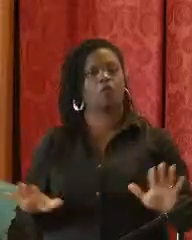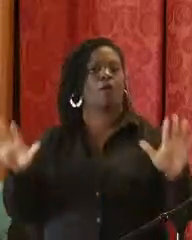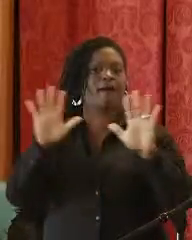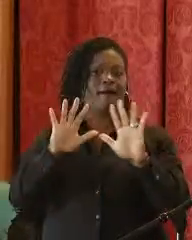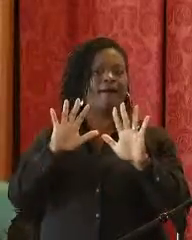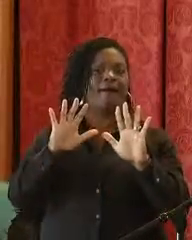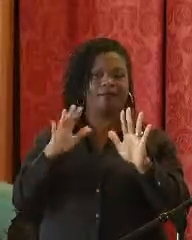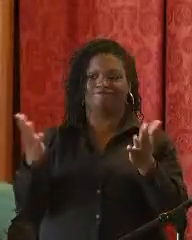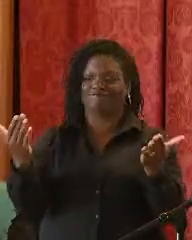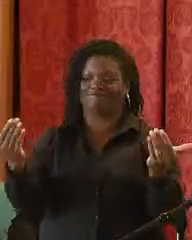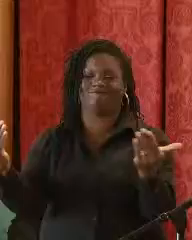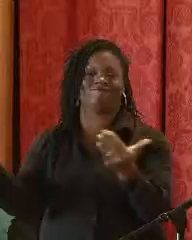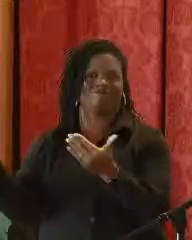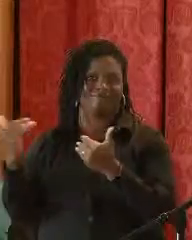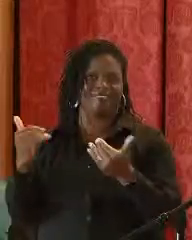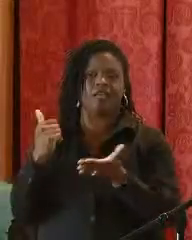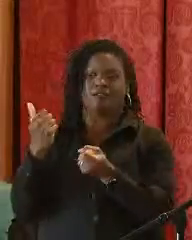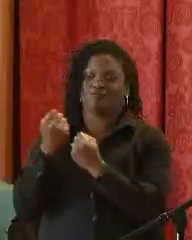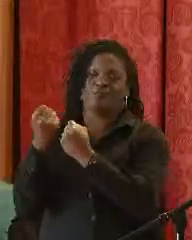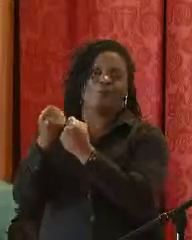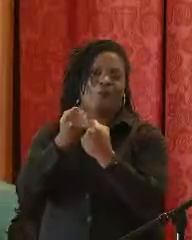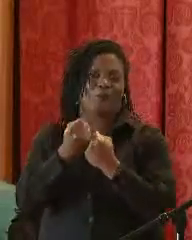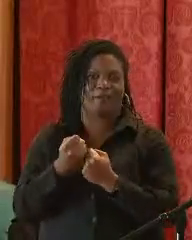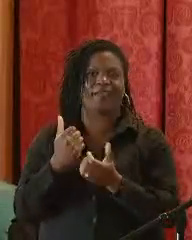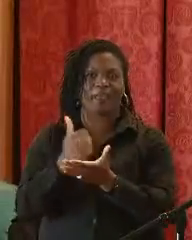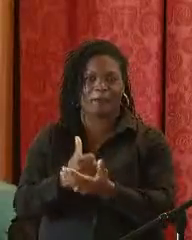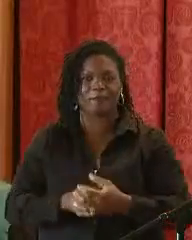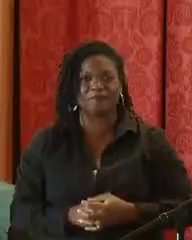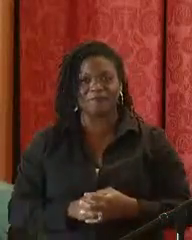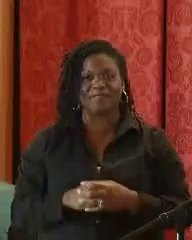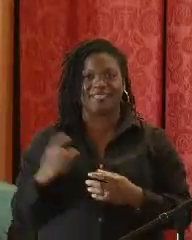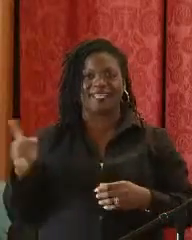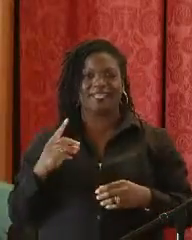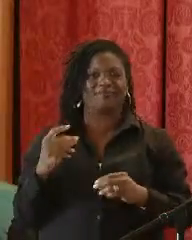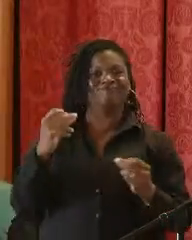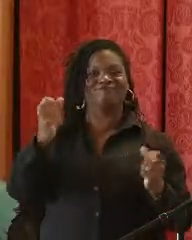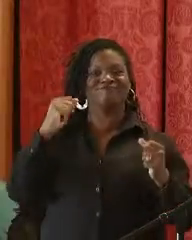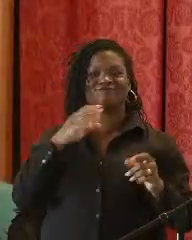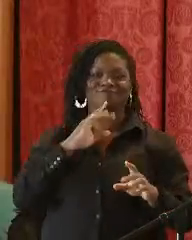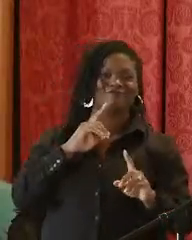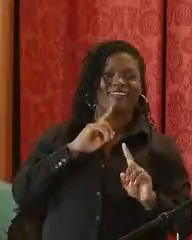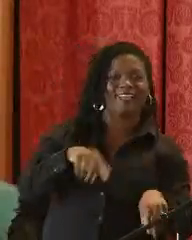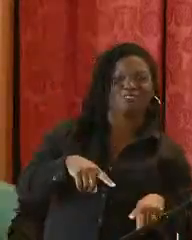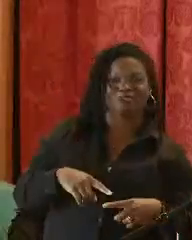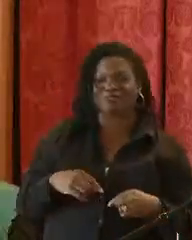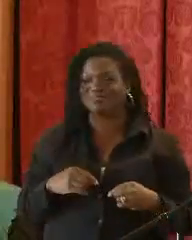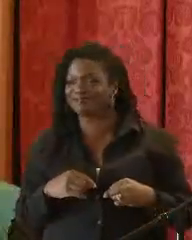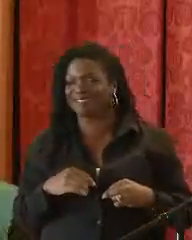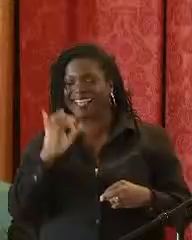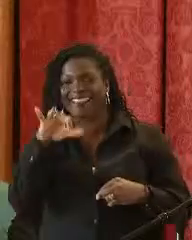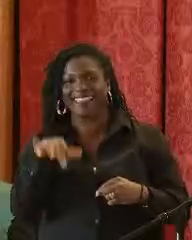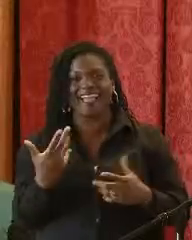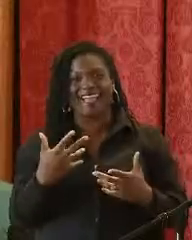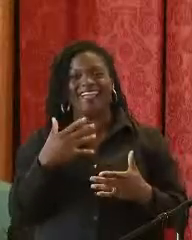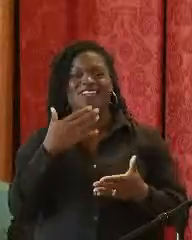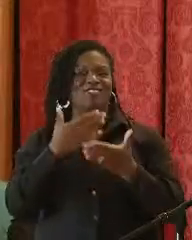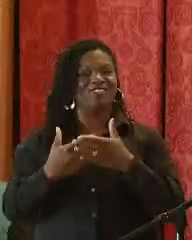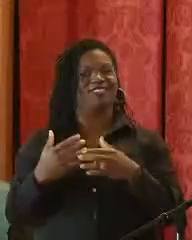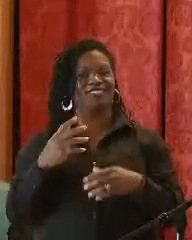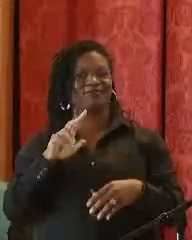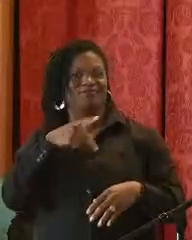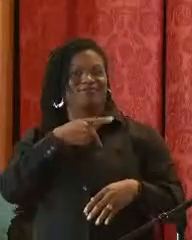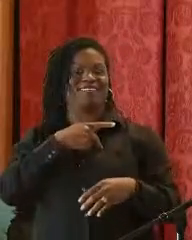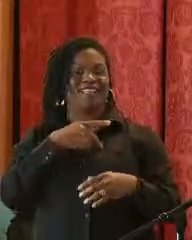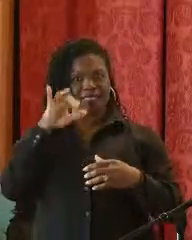Beyond the diversity of his experience, the quickness of his wit, and his ability to inspire those he leads to work together for